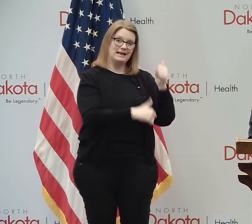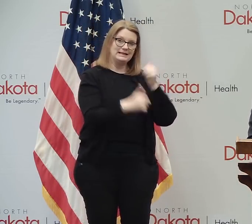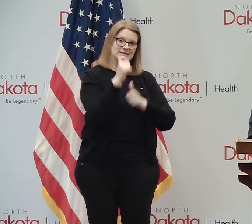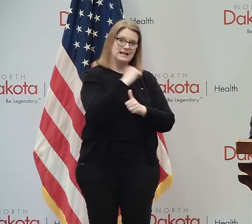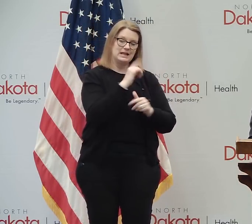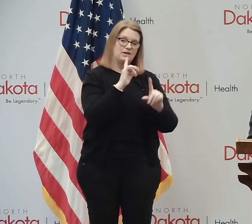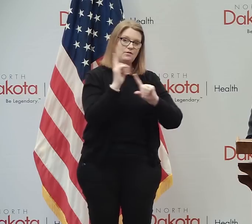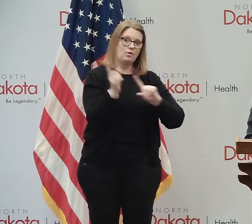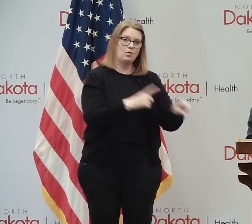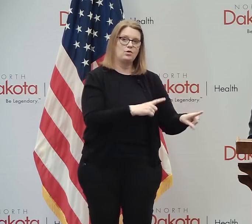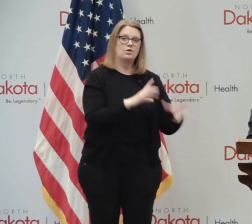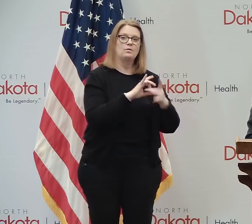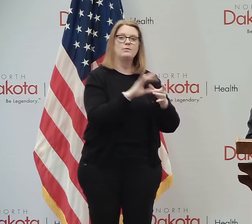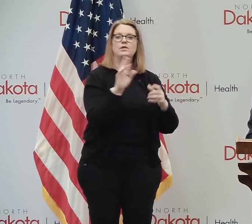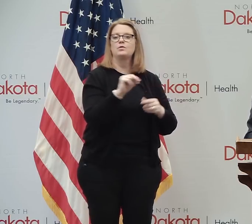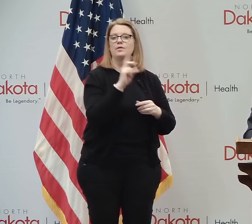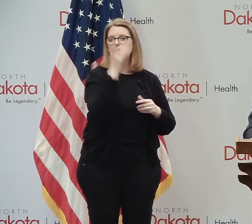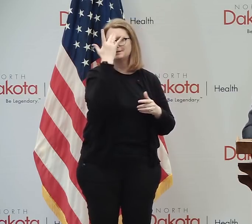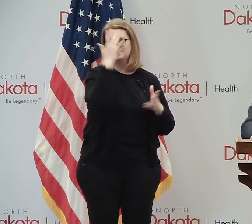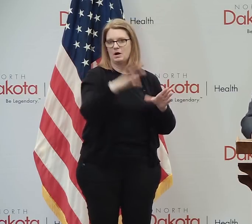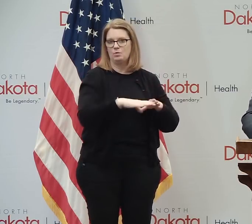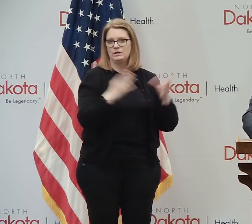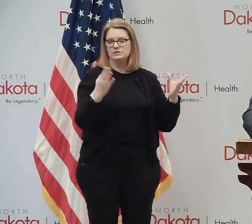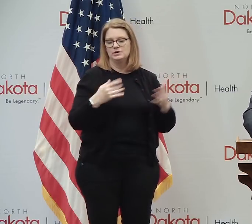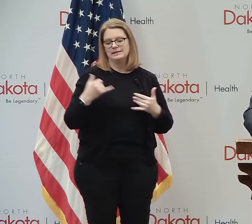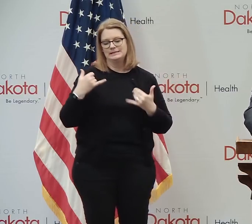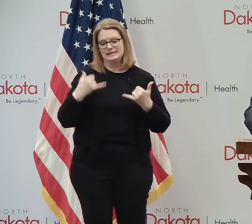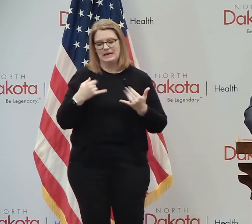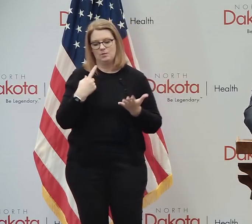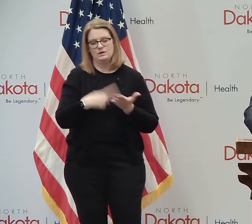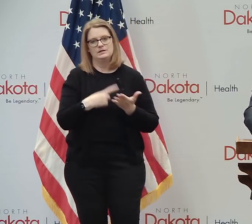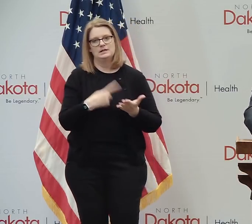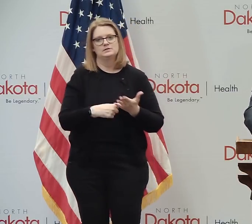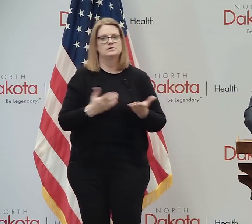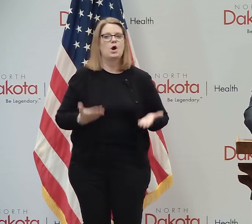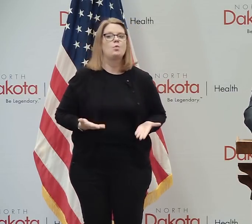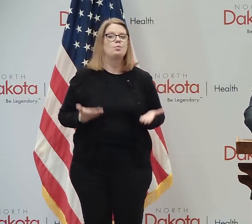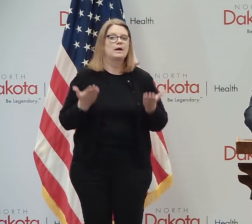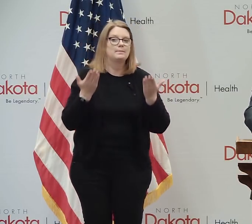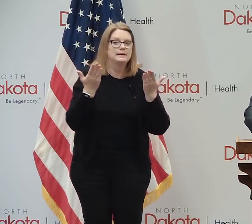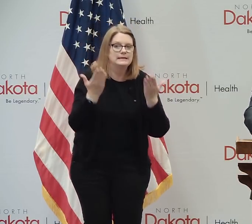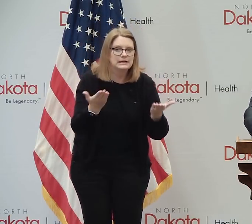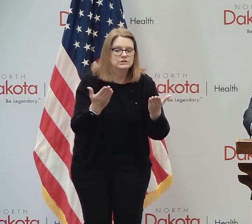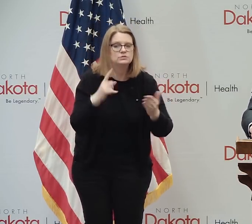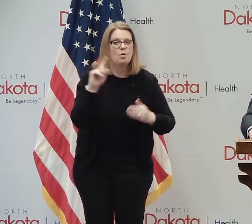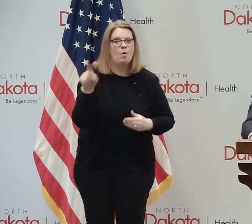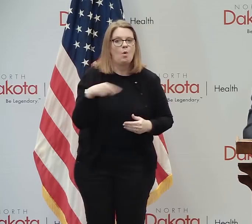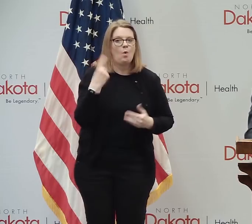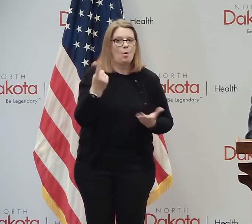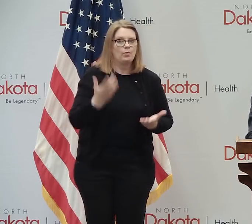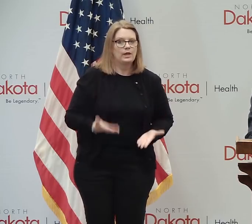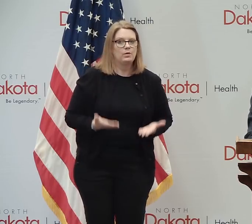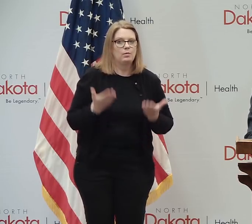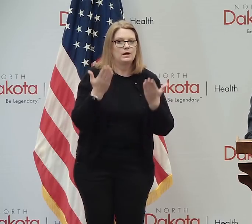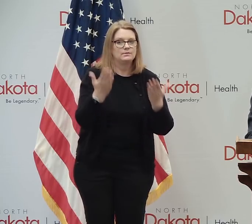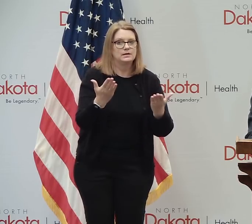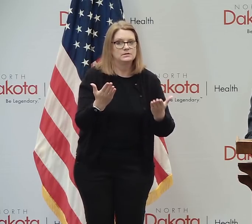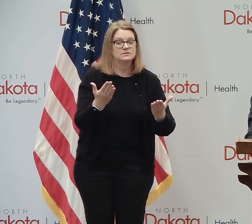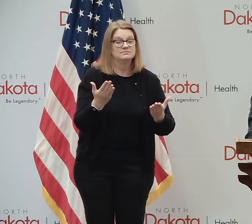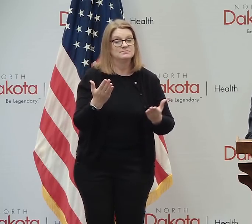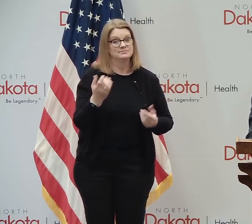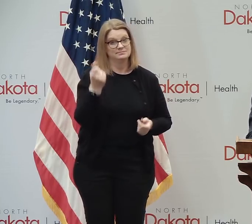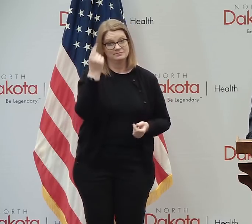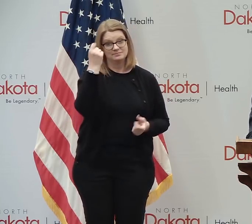Smart Restart Plan, the ones that we're talking about today are recommendations, only recommendations. And so again, we strongly